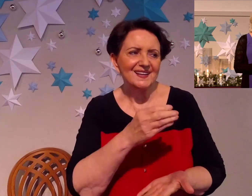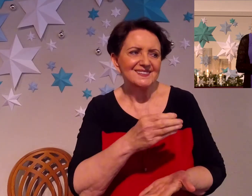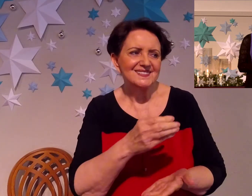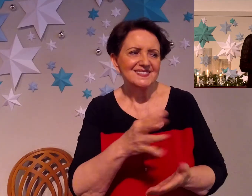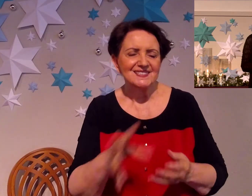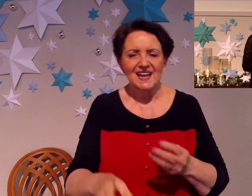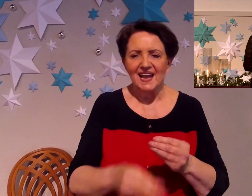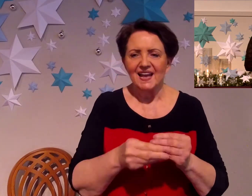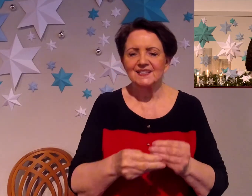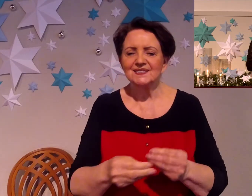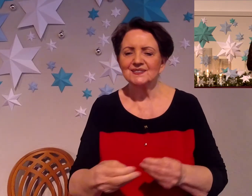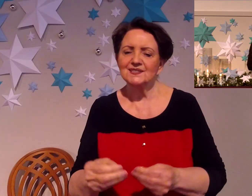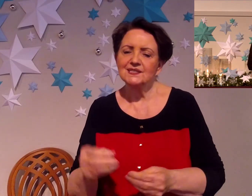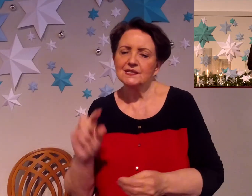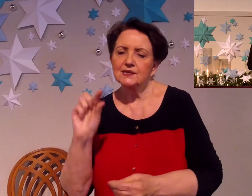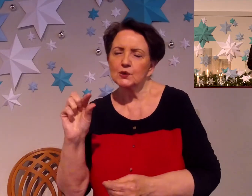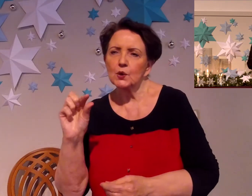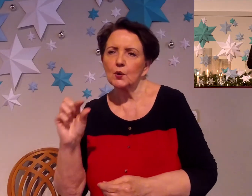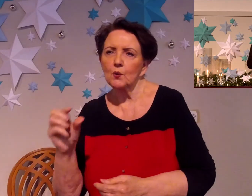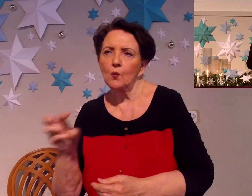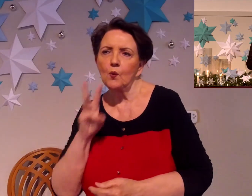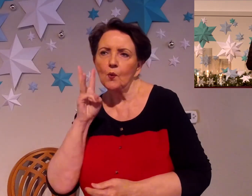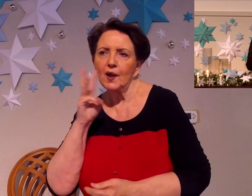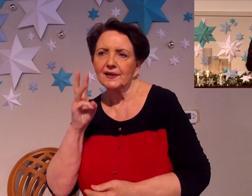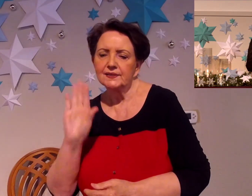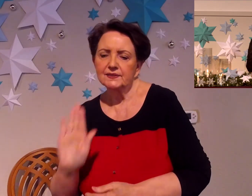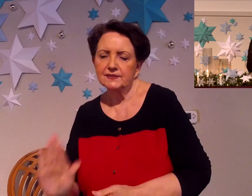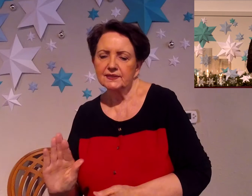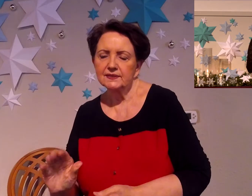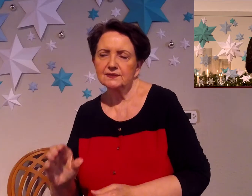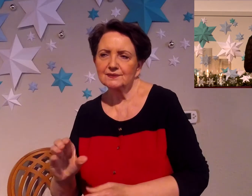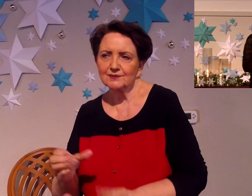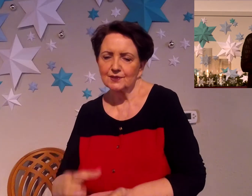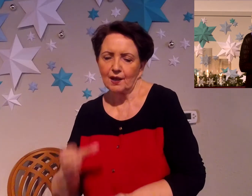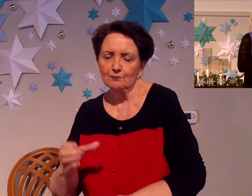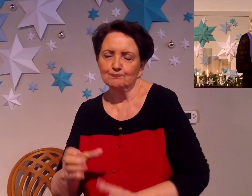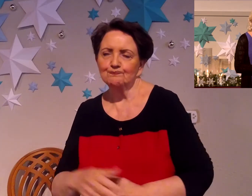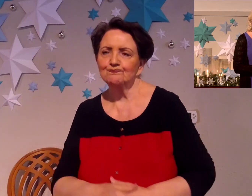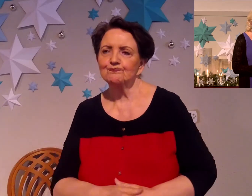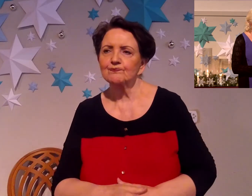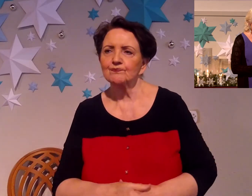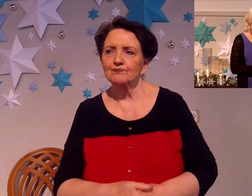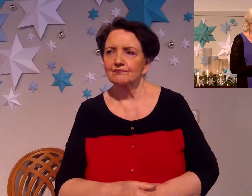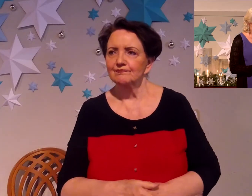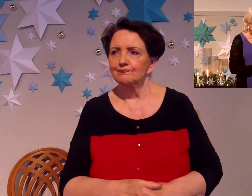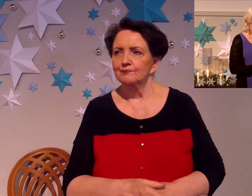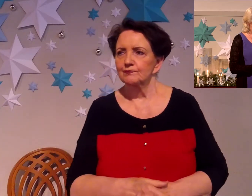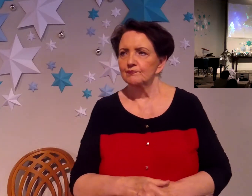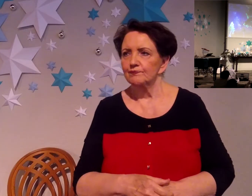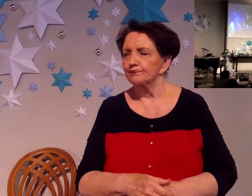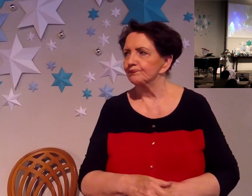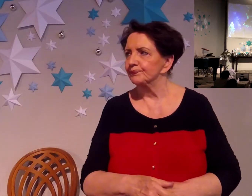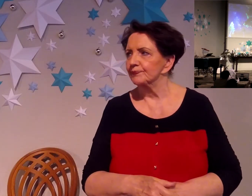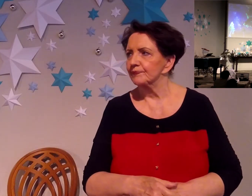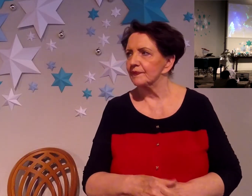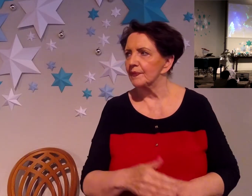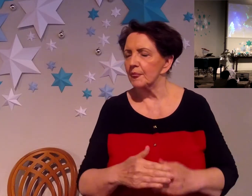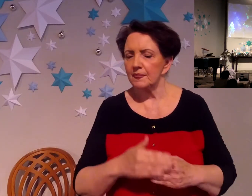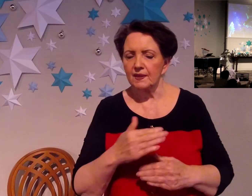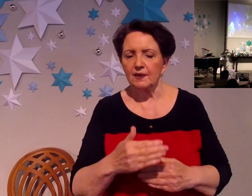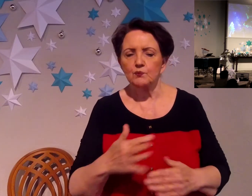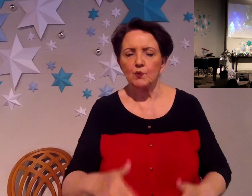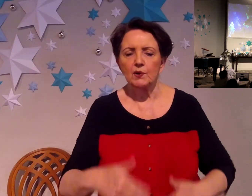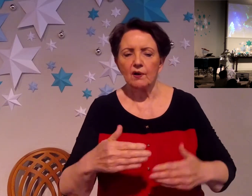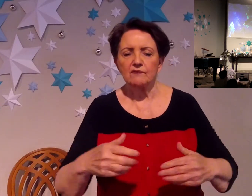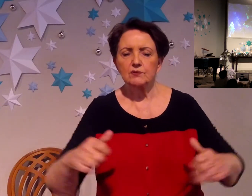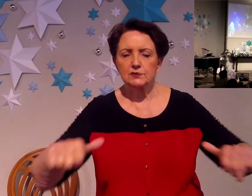of wine into his own, a big silver ceremonial cup, generations old. Then we would offer a